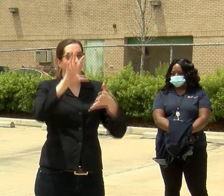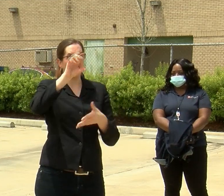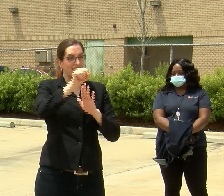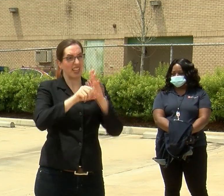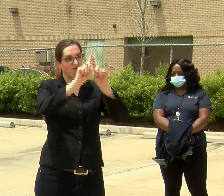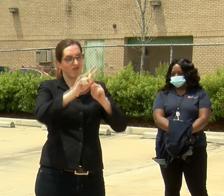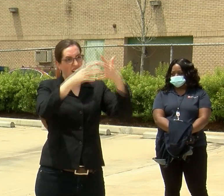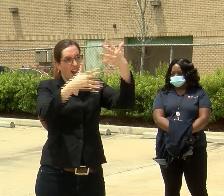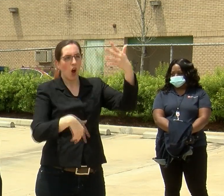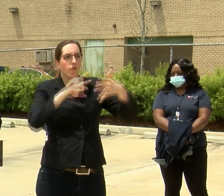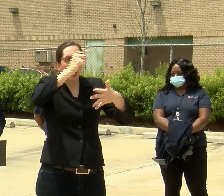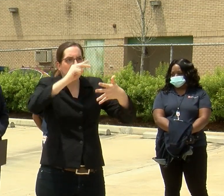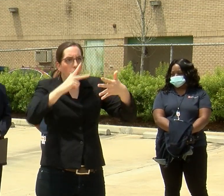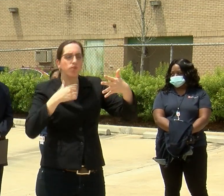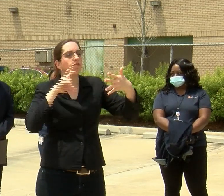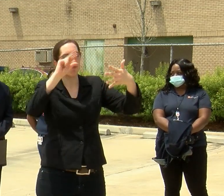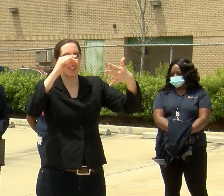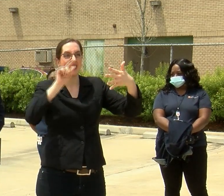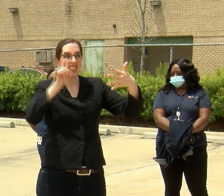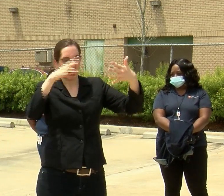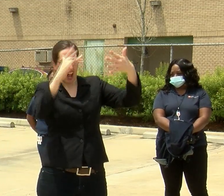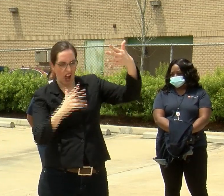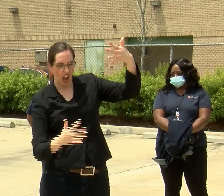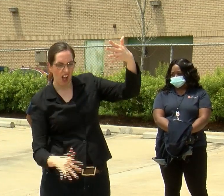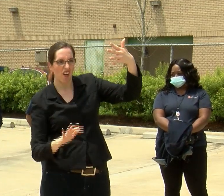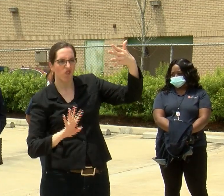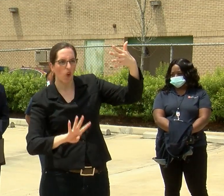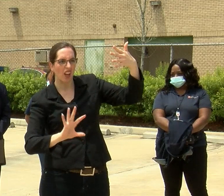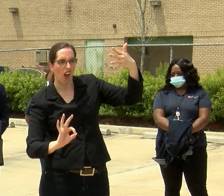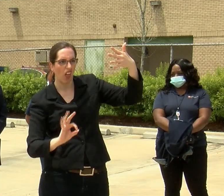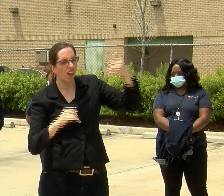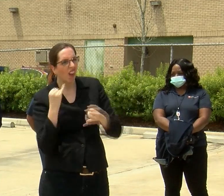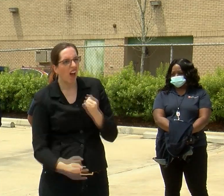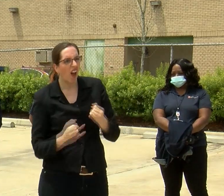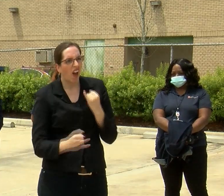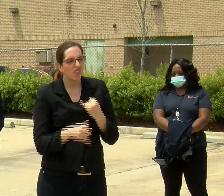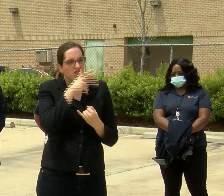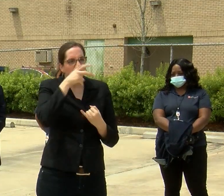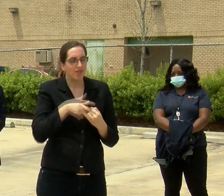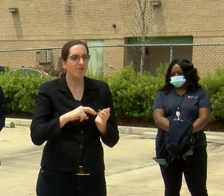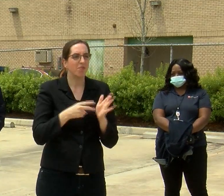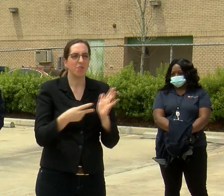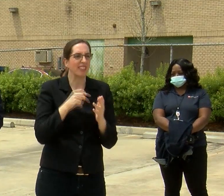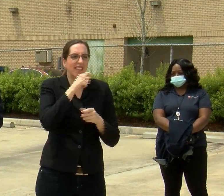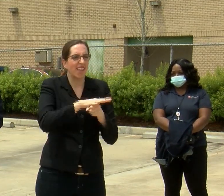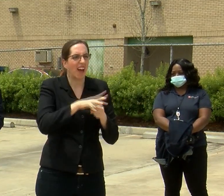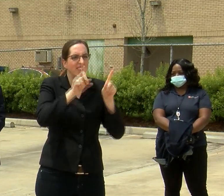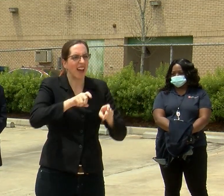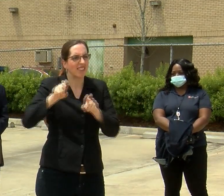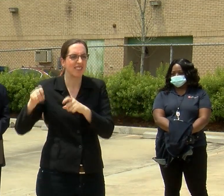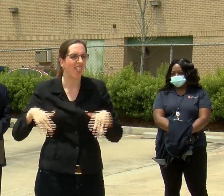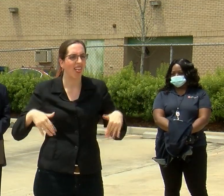states in testing per capita. Just 332 tests per 100,000 people to date.